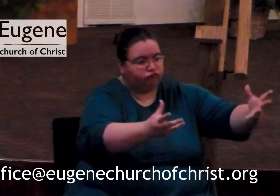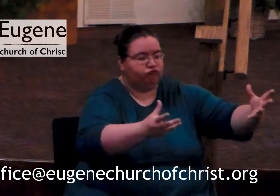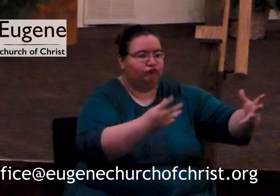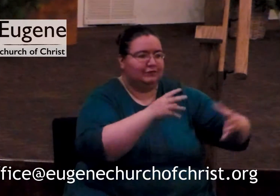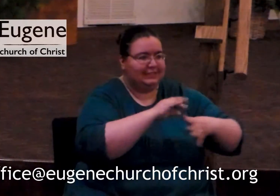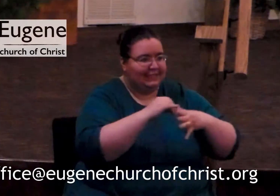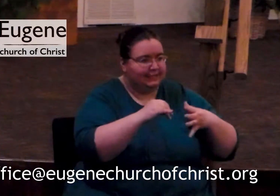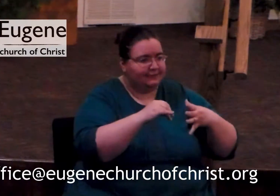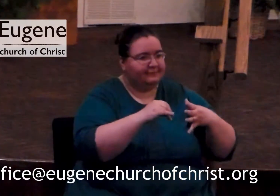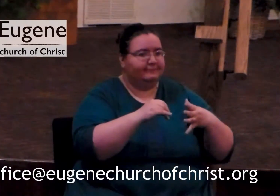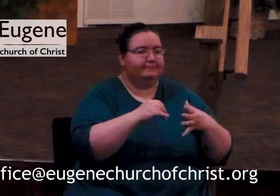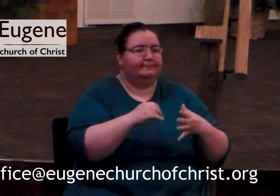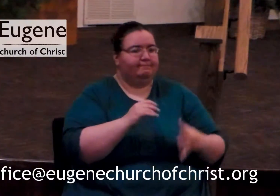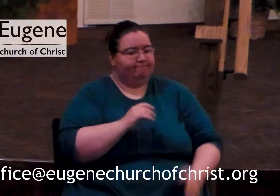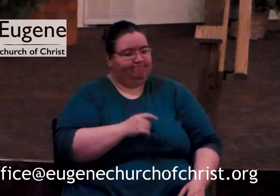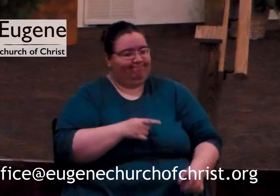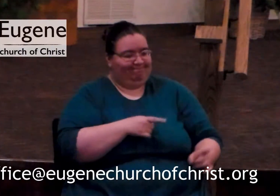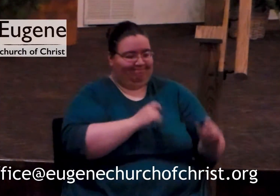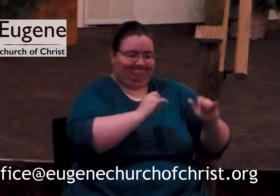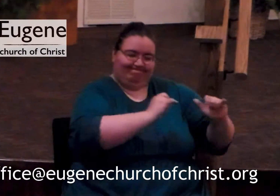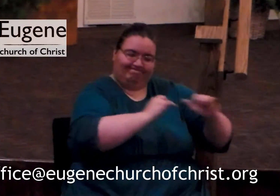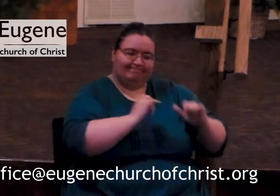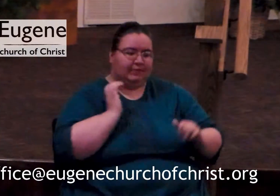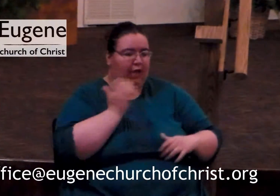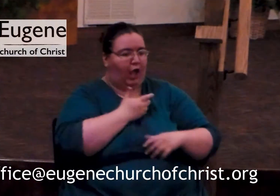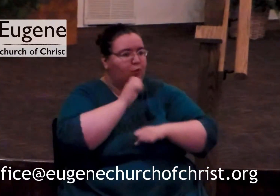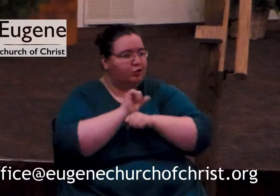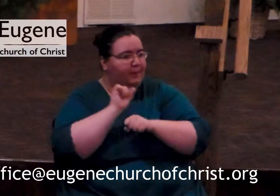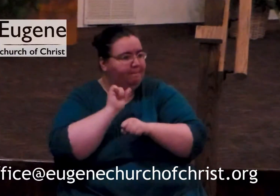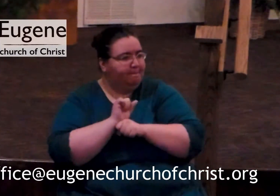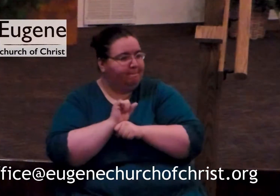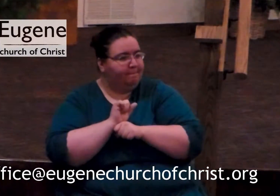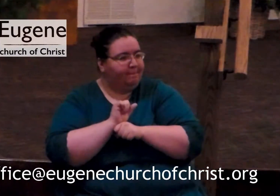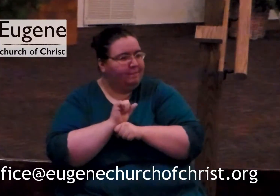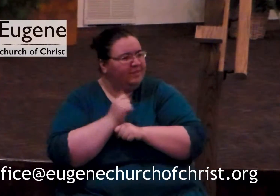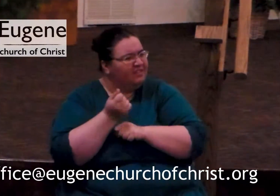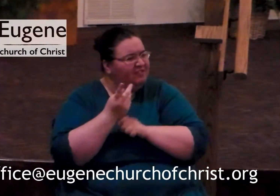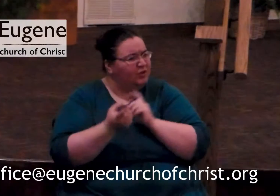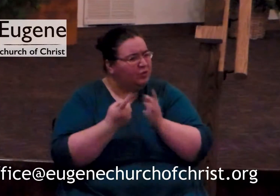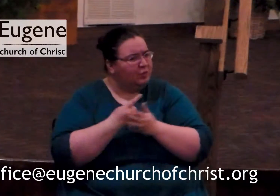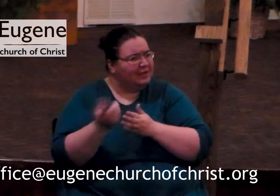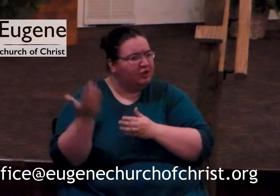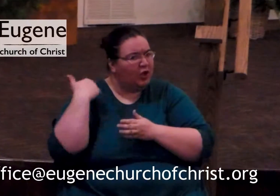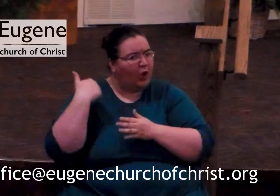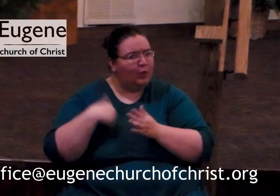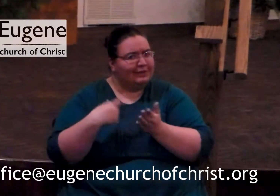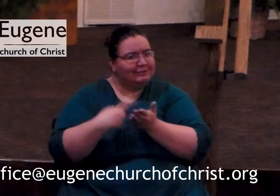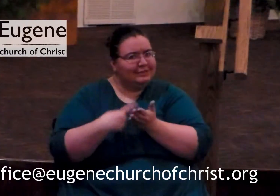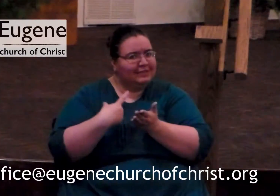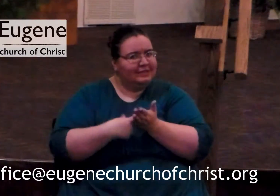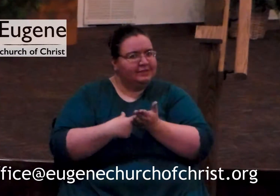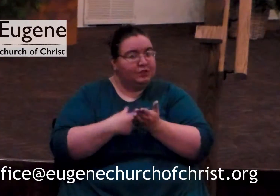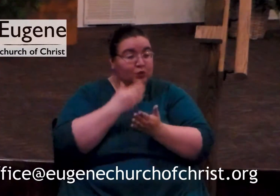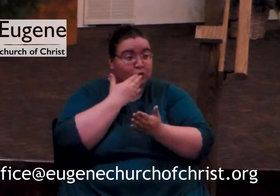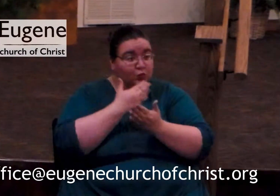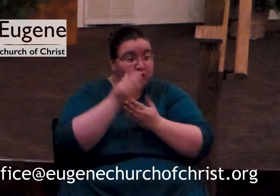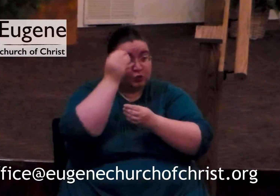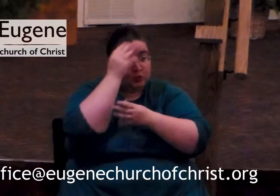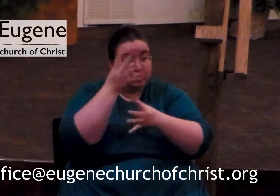That, for us, is our job. When we talked a couple weeks ago about sharing the gospel, about speaking the truth in love, our job is to